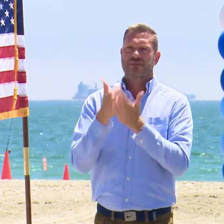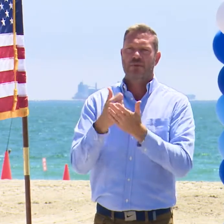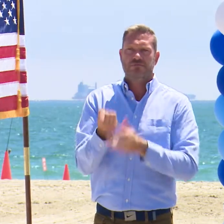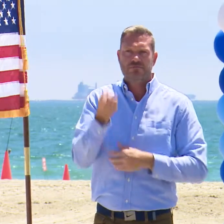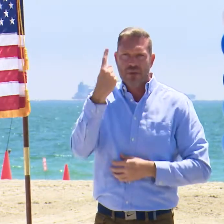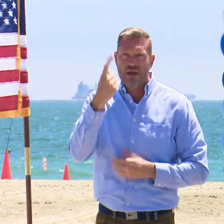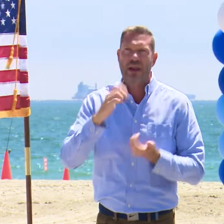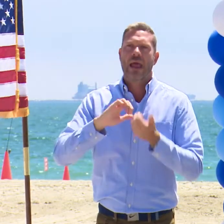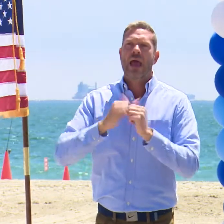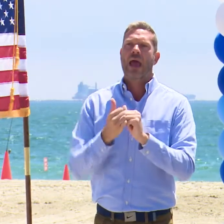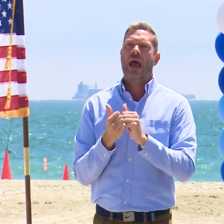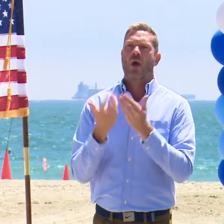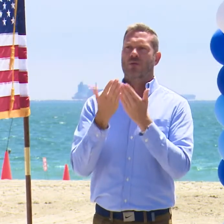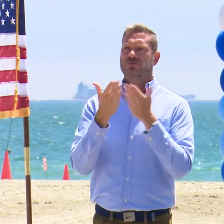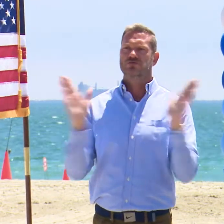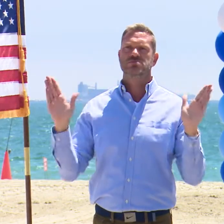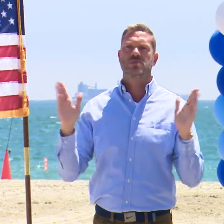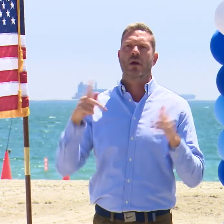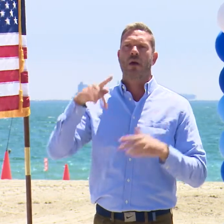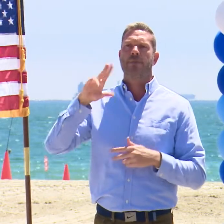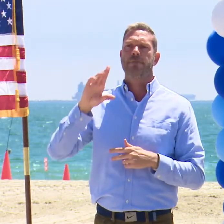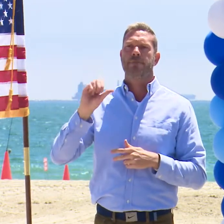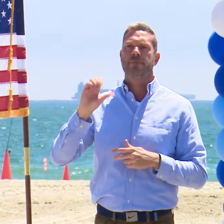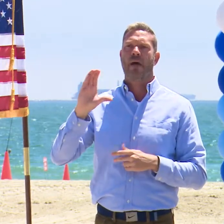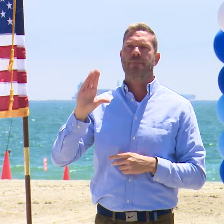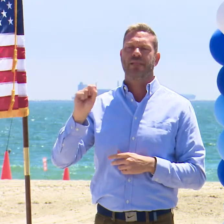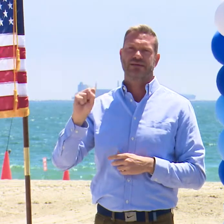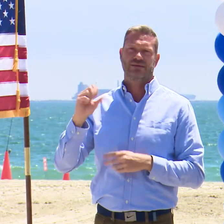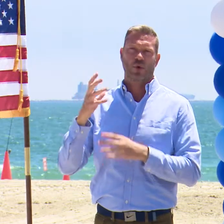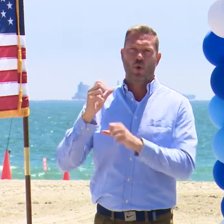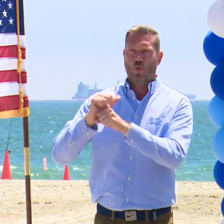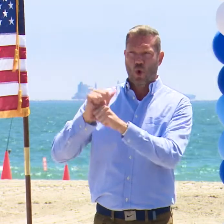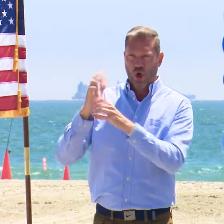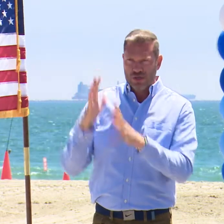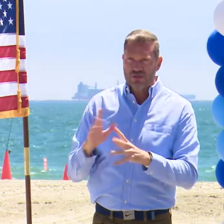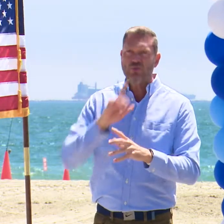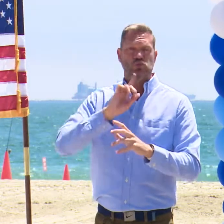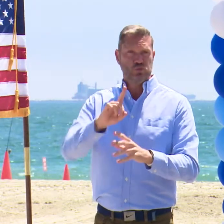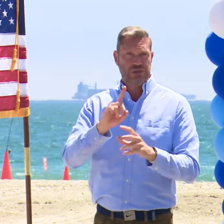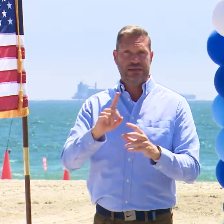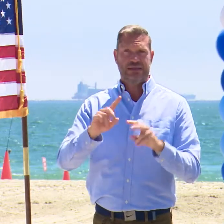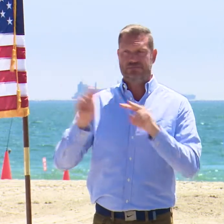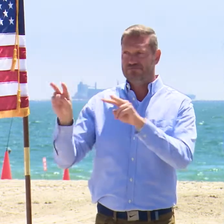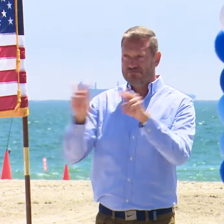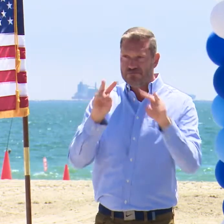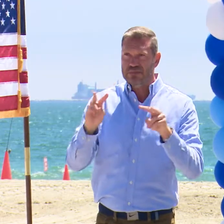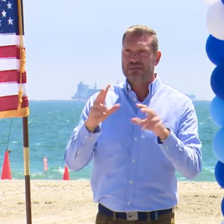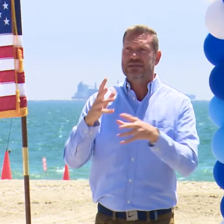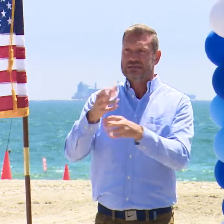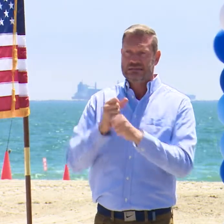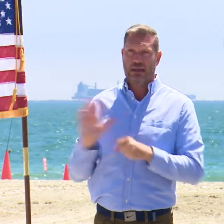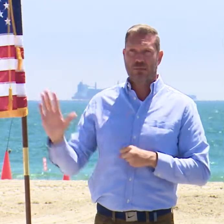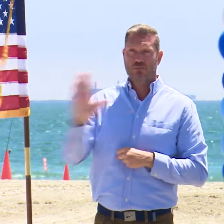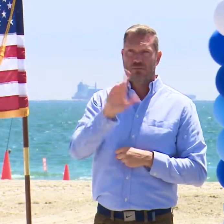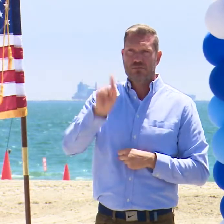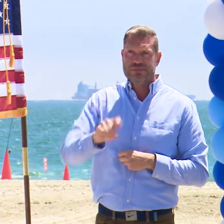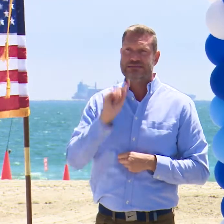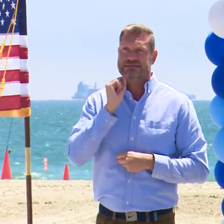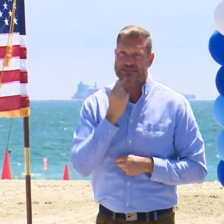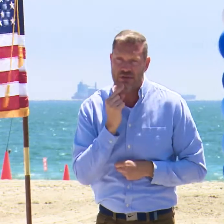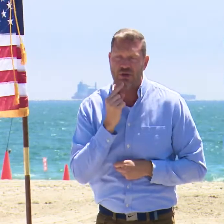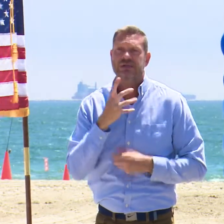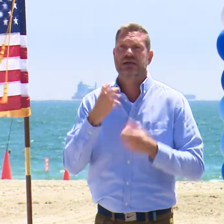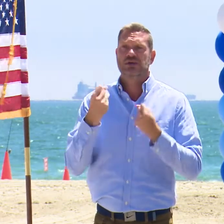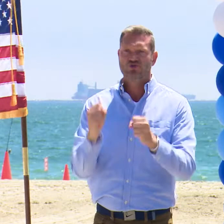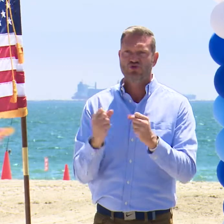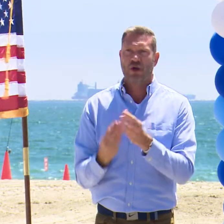your city staff really take accessibility seriously and continue to grow and evolve and transform our city to make